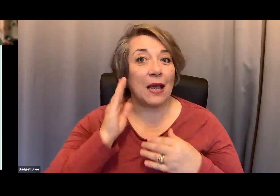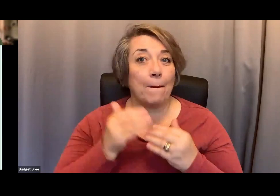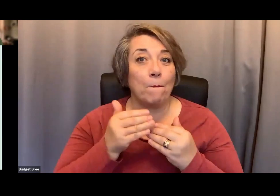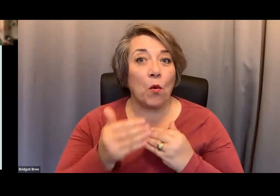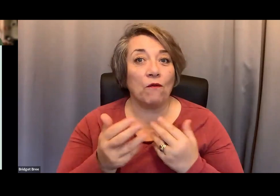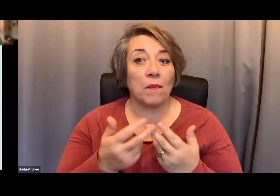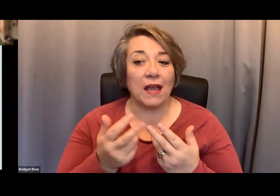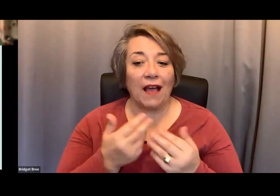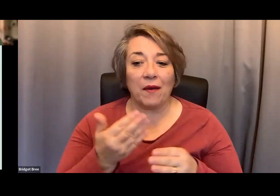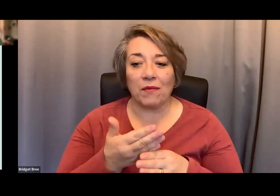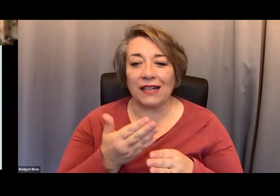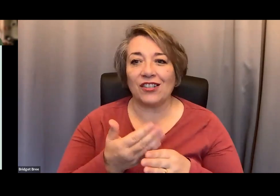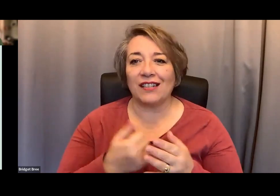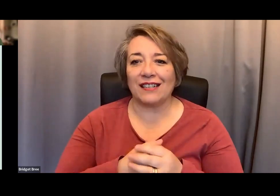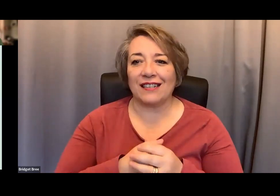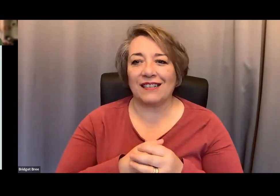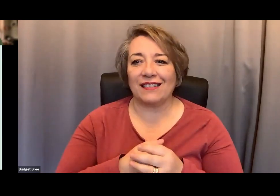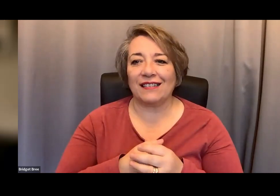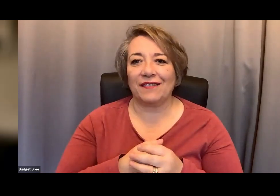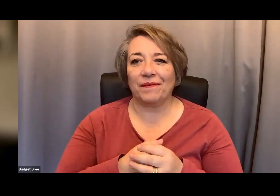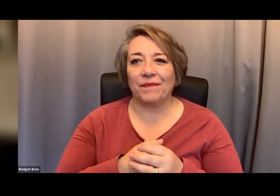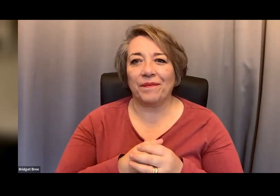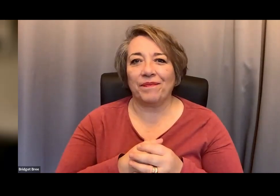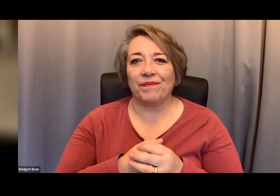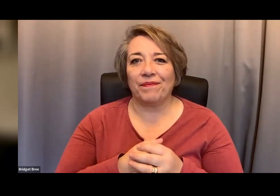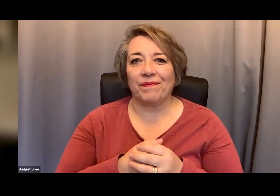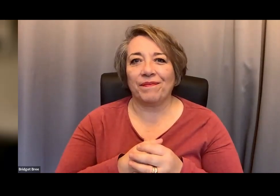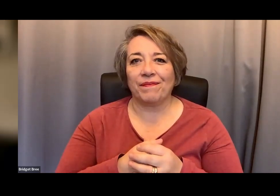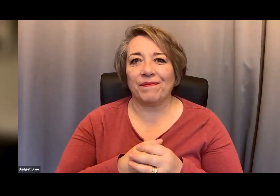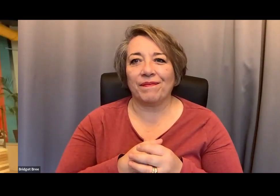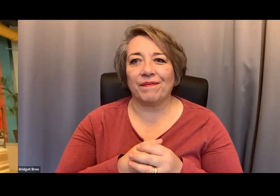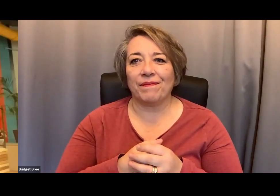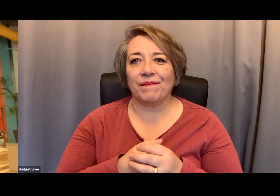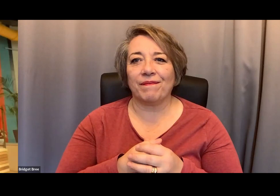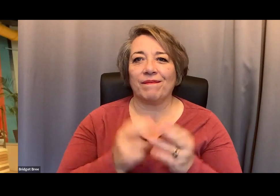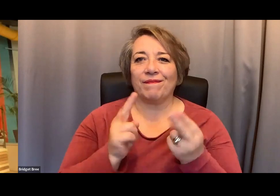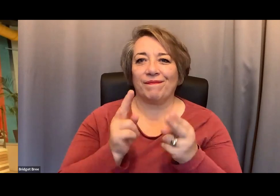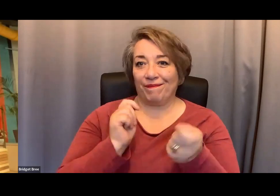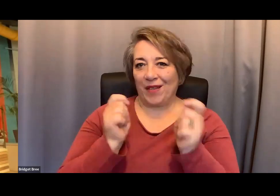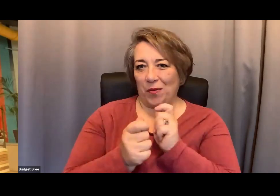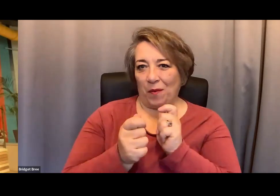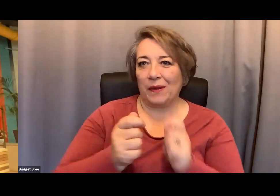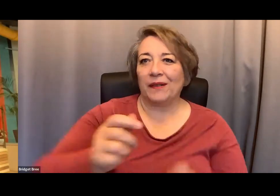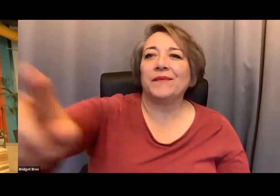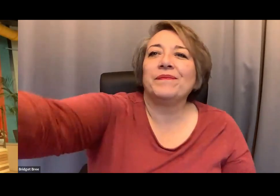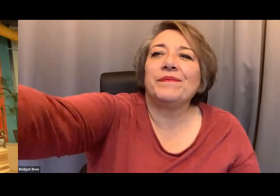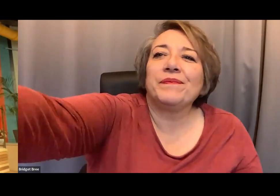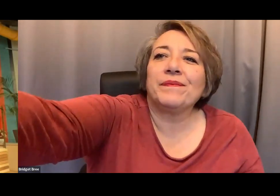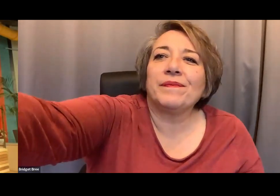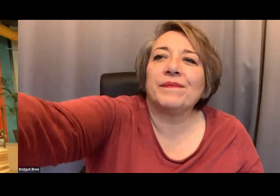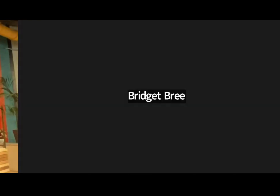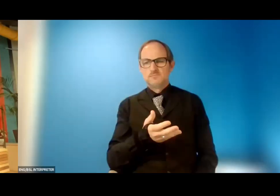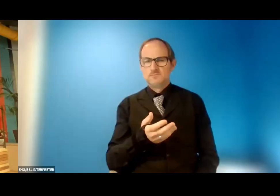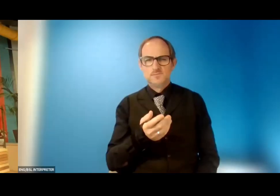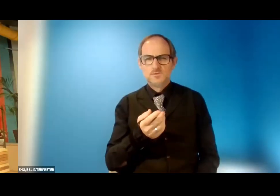yeah, thanks a lot. Thank you so much, Kat. Thank you. That was amazing. I'm sure people have loads of questions that we don't have time for, which is